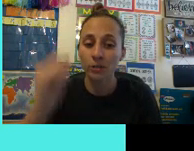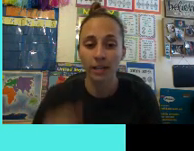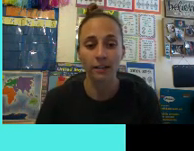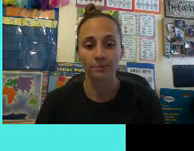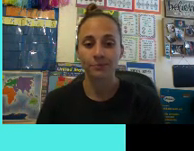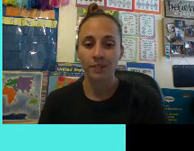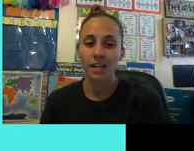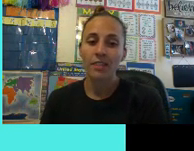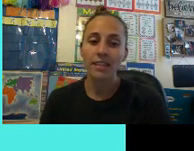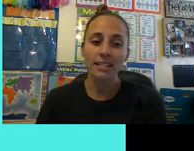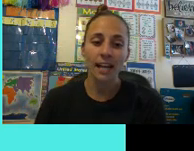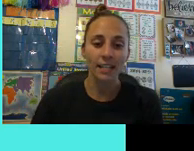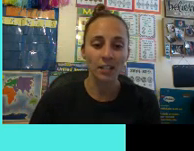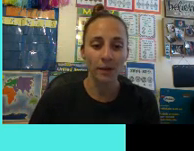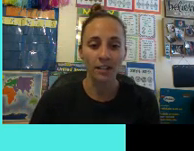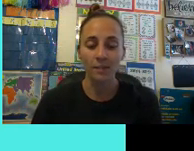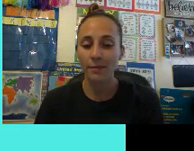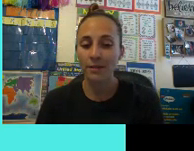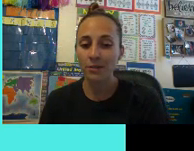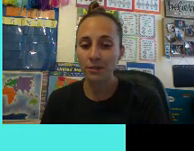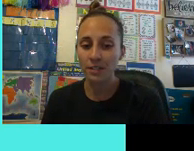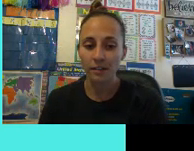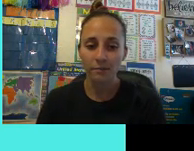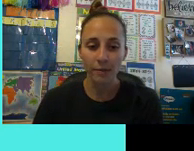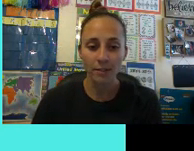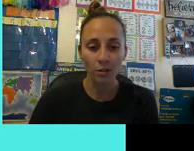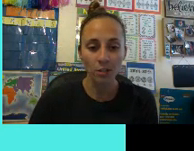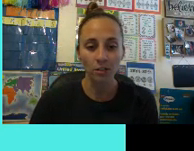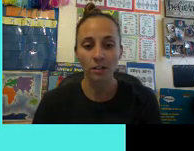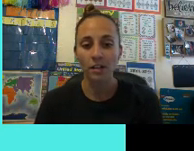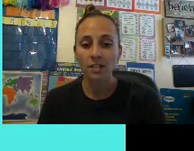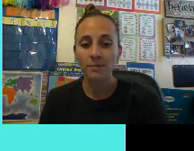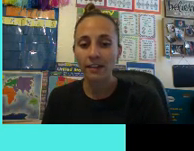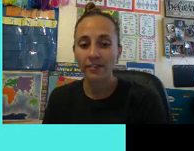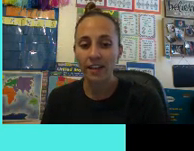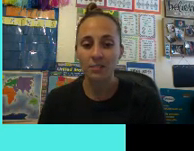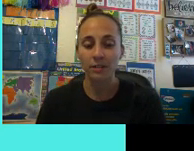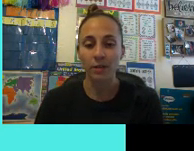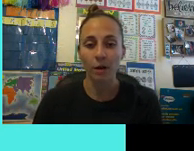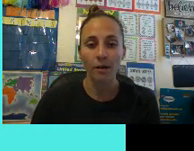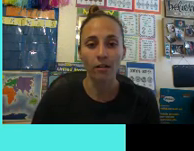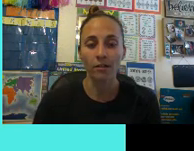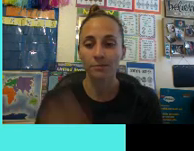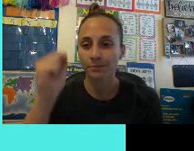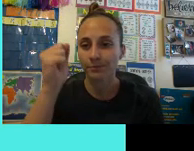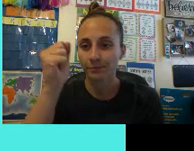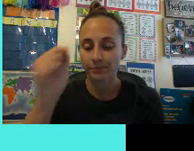want to drink. This sign tells parents that babies are thirsty. Babies also learn to make a fist when they want